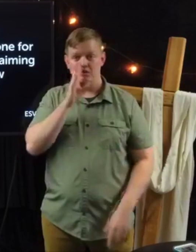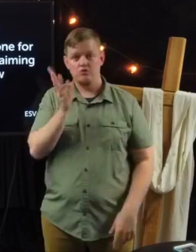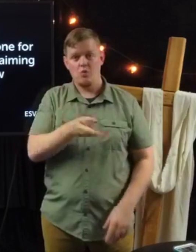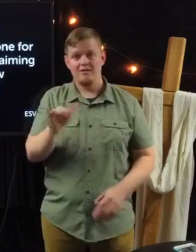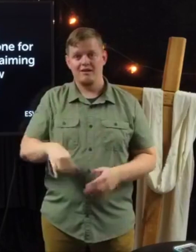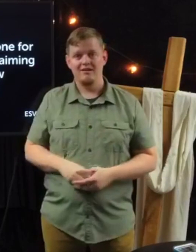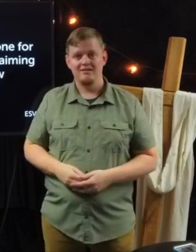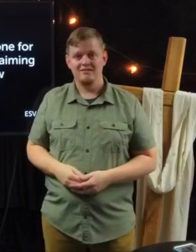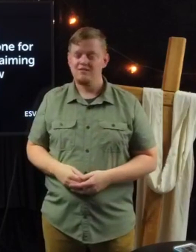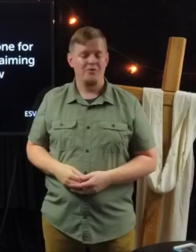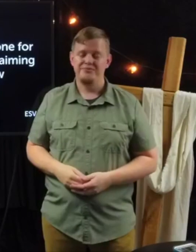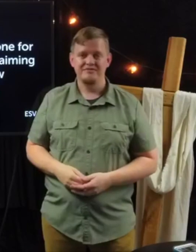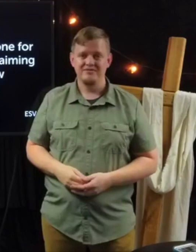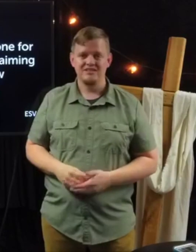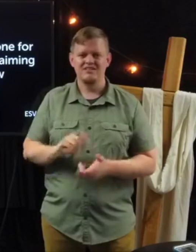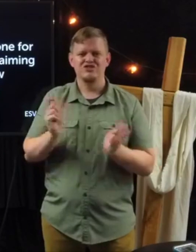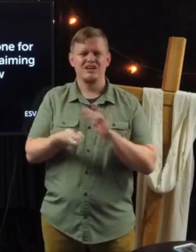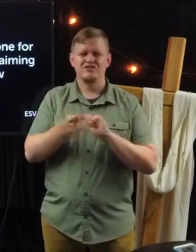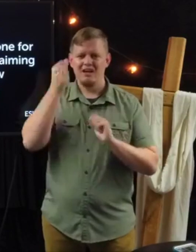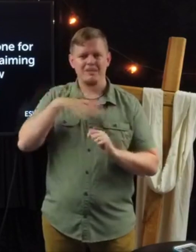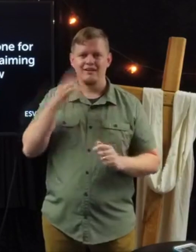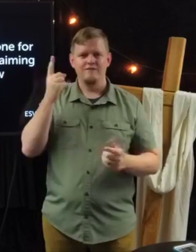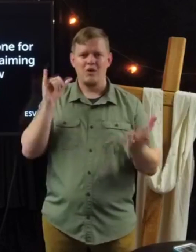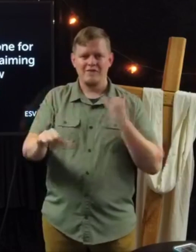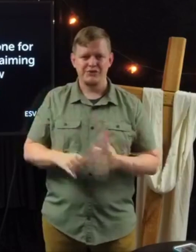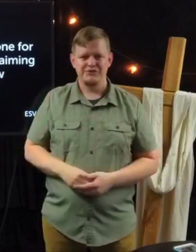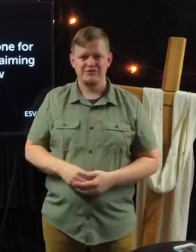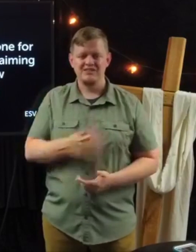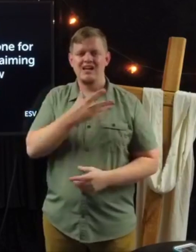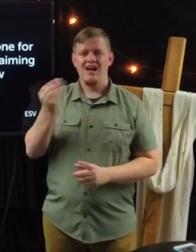you think people will ignore that message? No. That man has been changed forever.